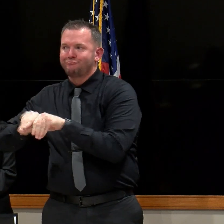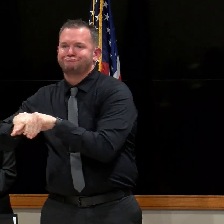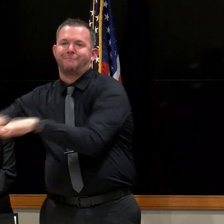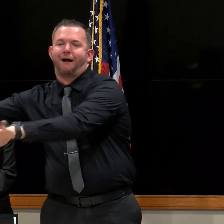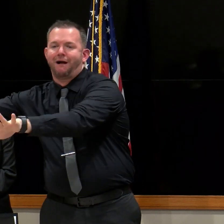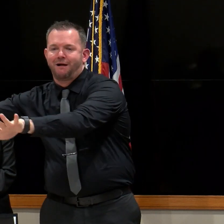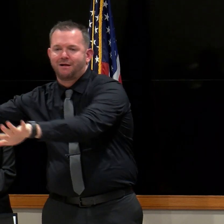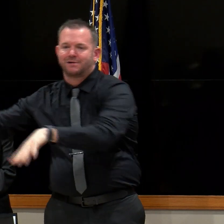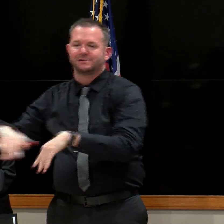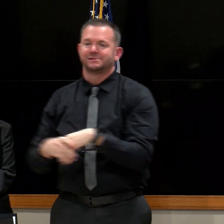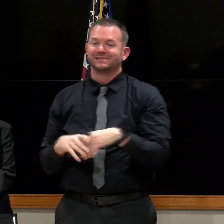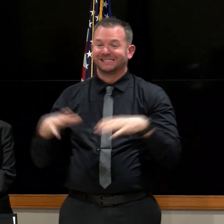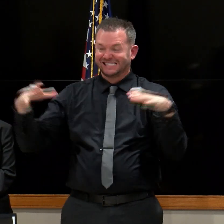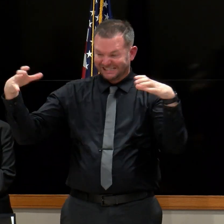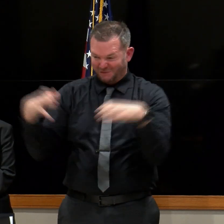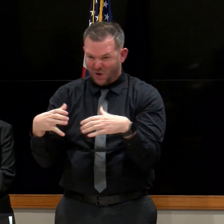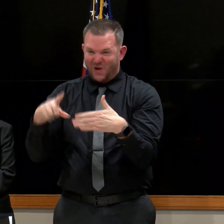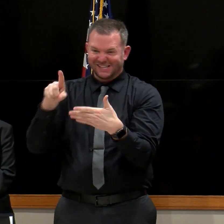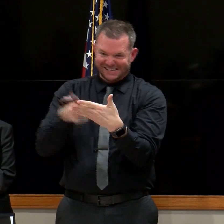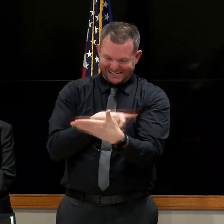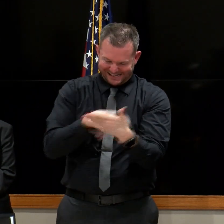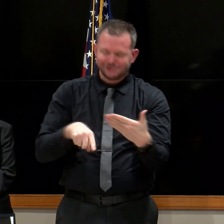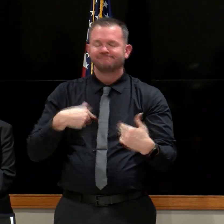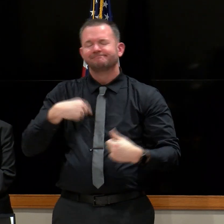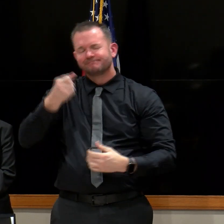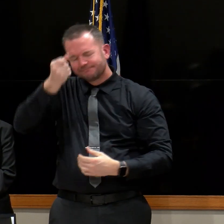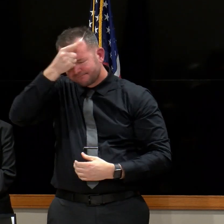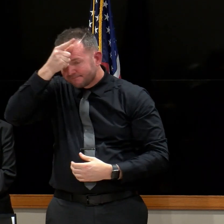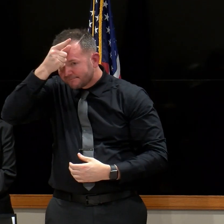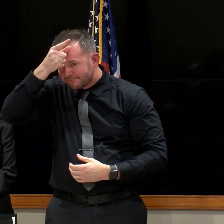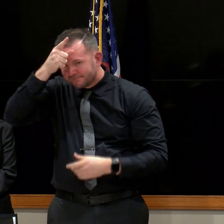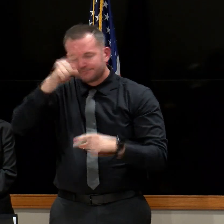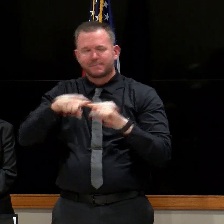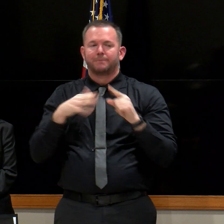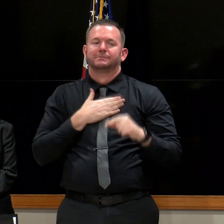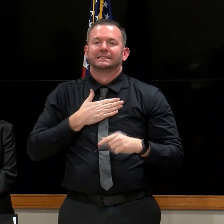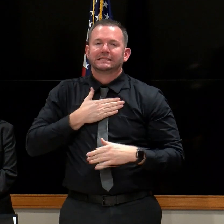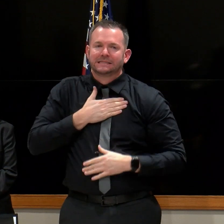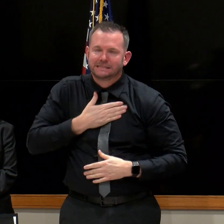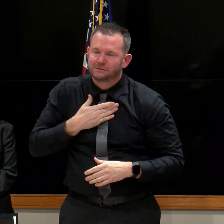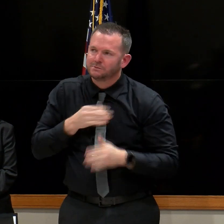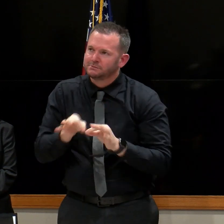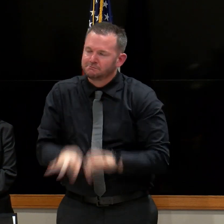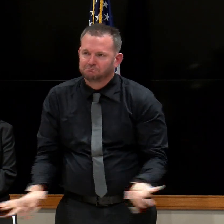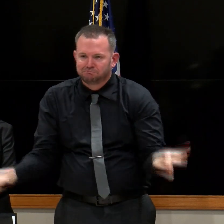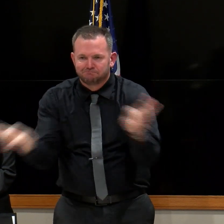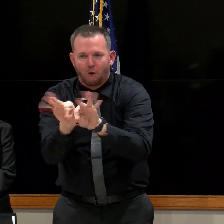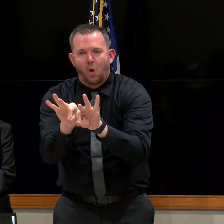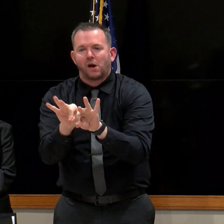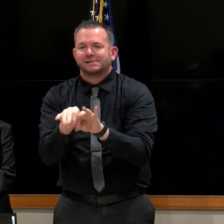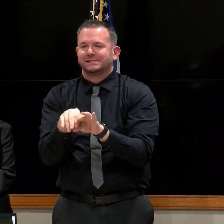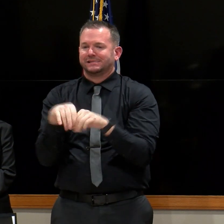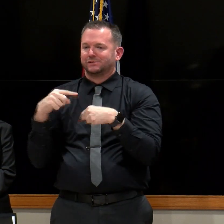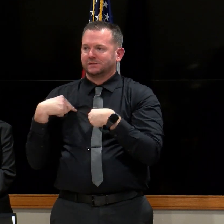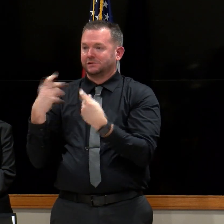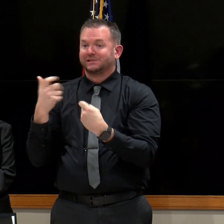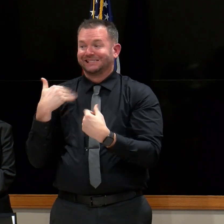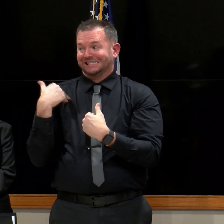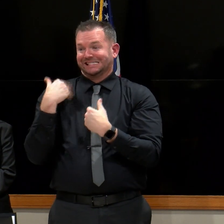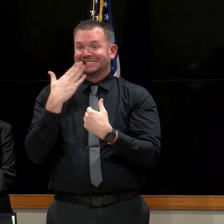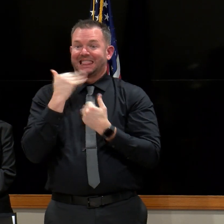that this is a huge ask. And when we went back to Thanksgiving, in my family, my wife and I had not seen our grandchildren since